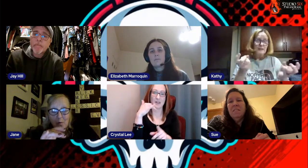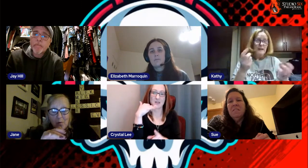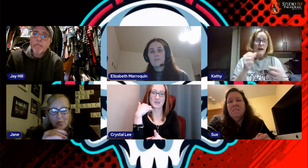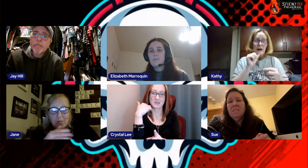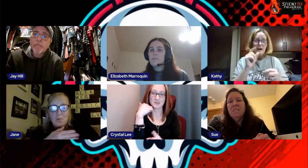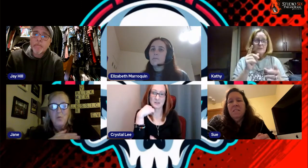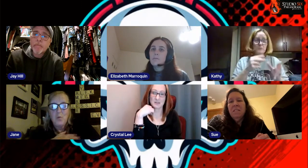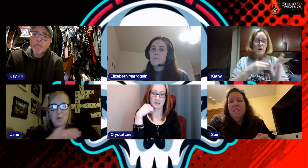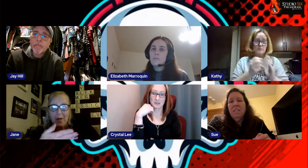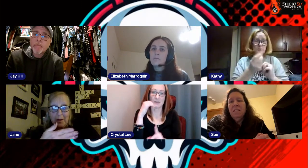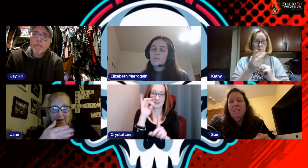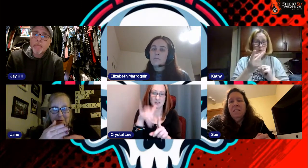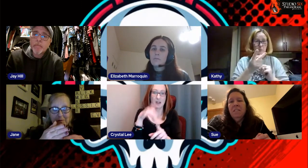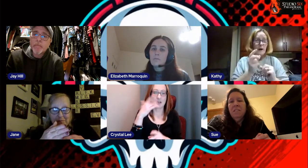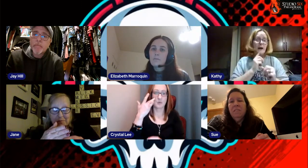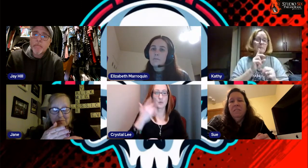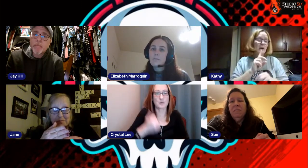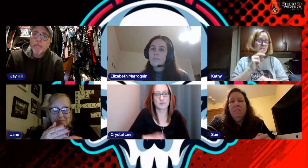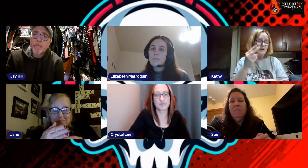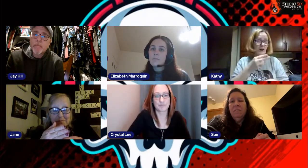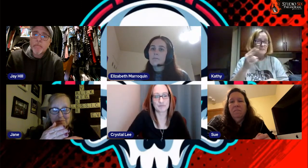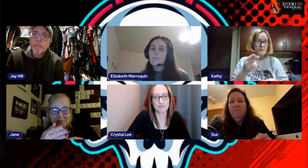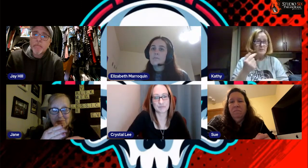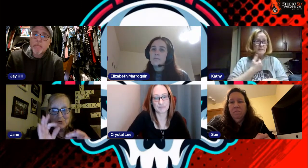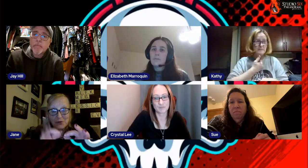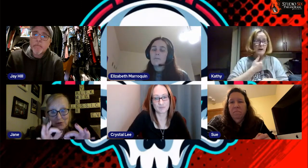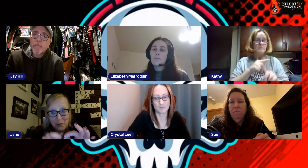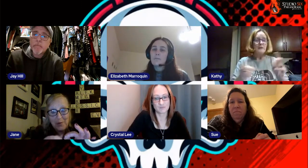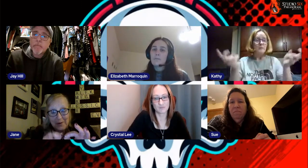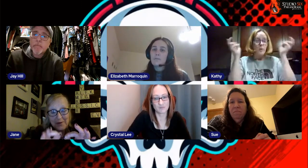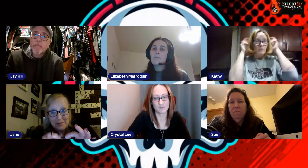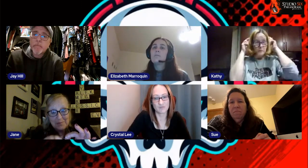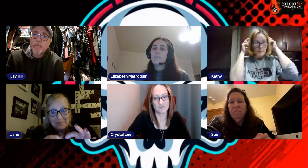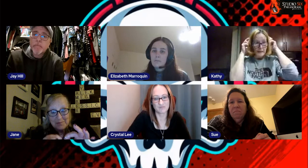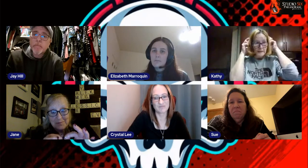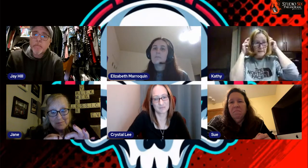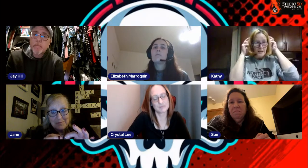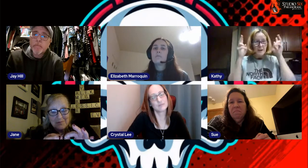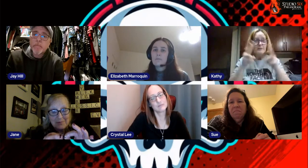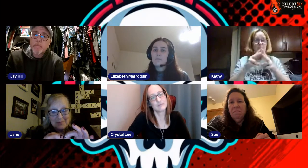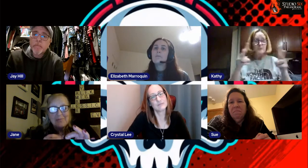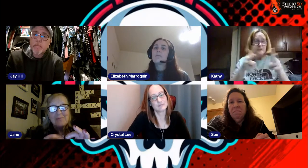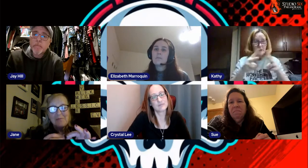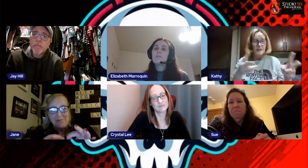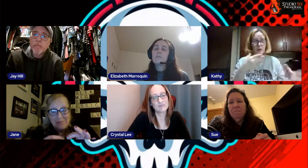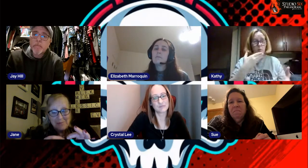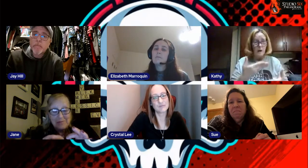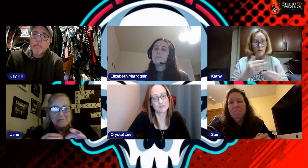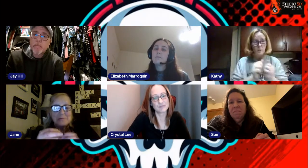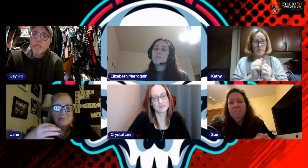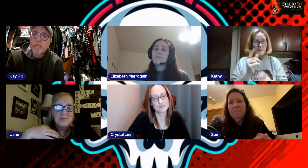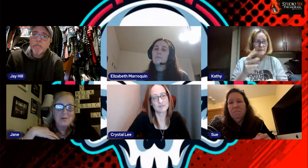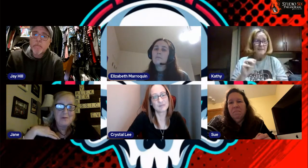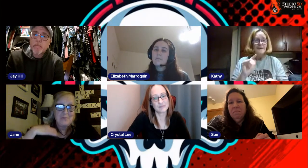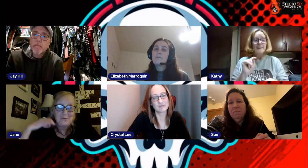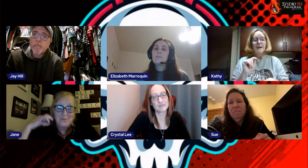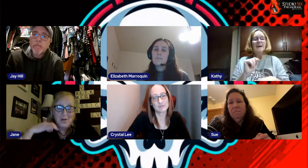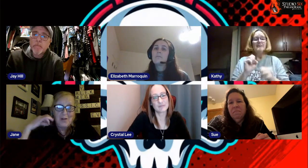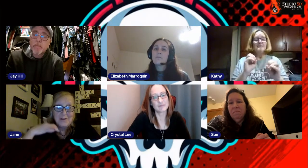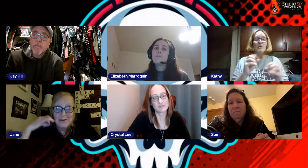actually, to be honest with you too, I'm actually hard of hearing myself. I have a cochlear implant that I do very, very well with